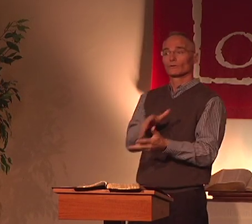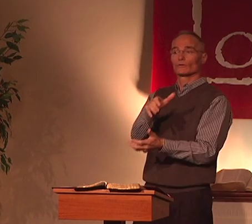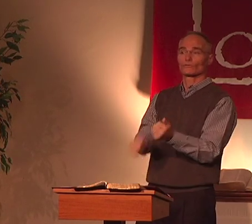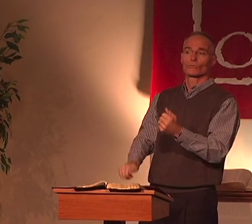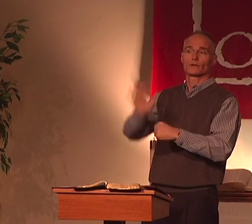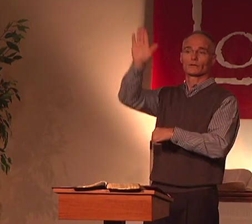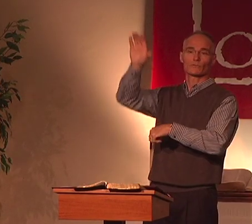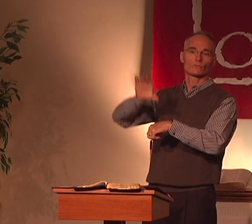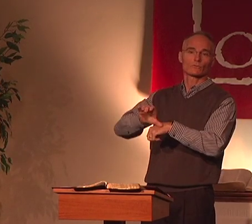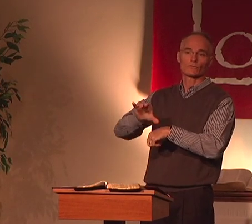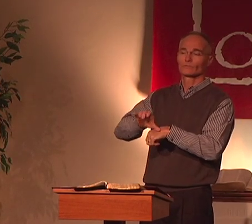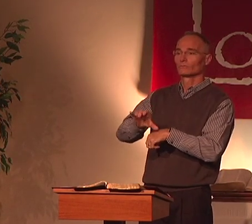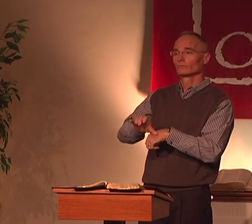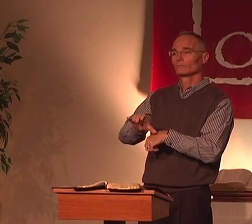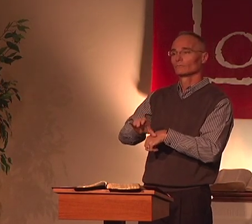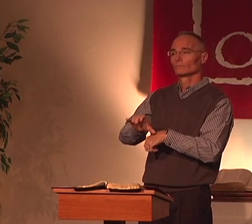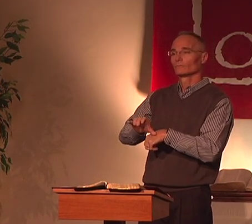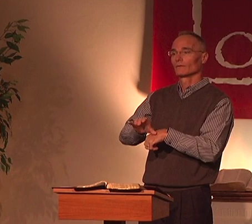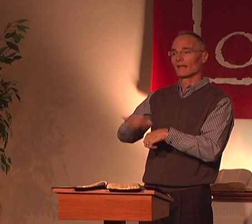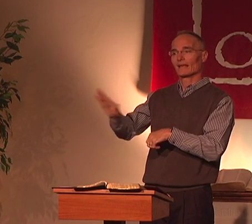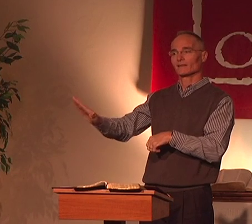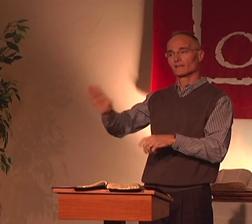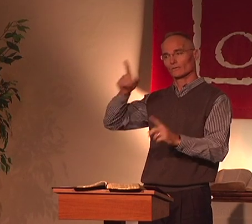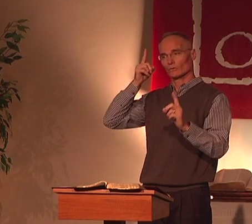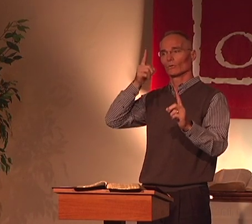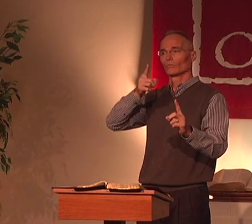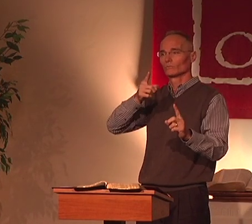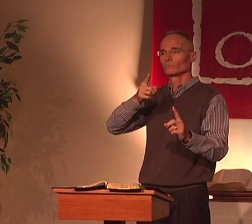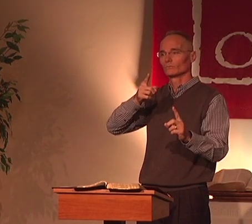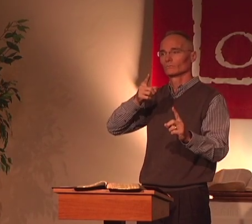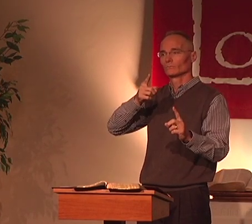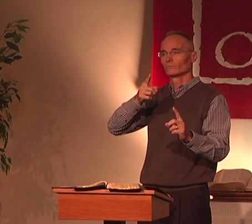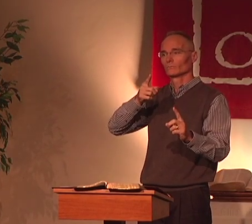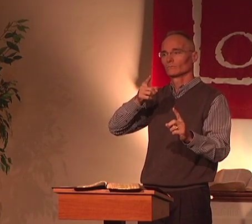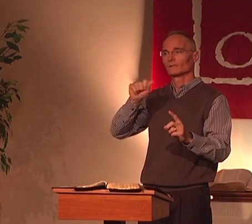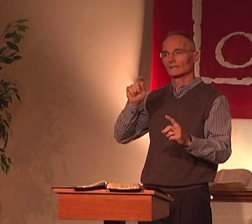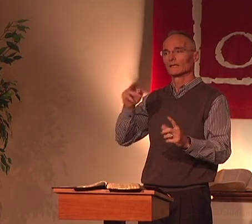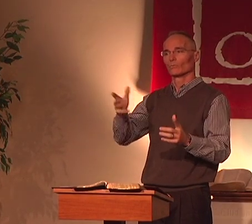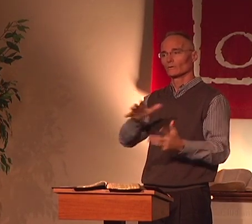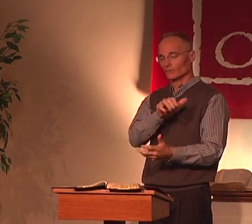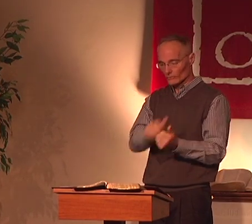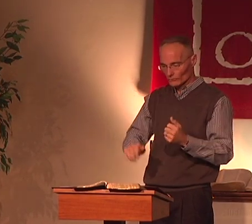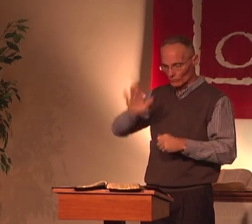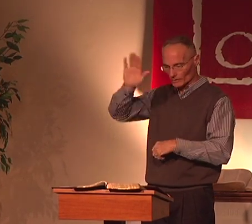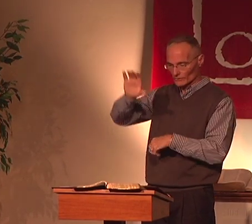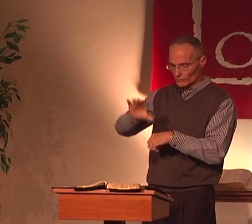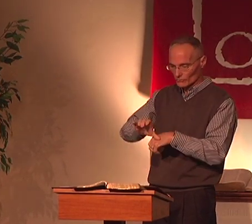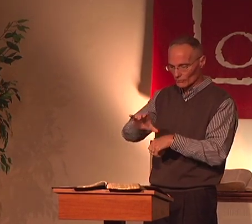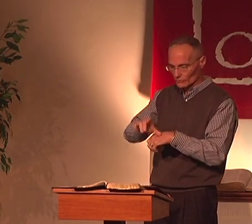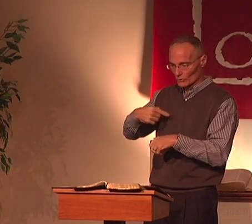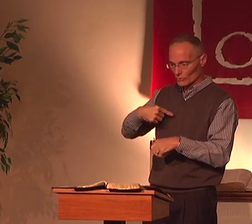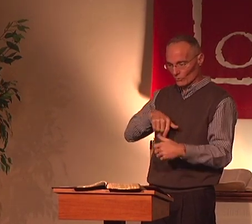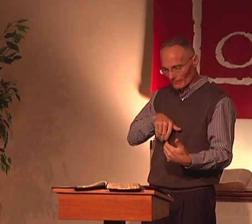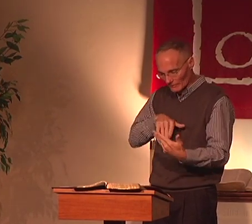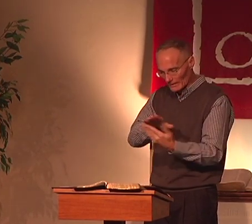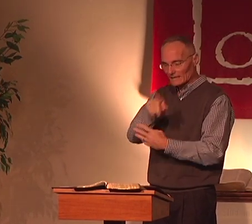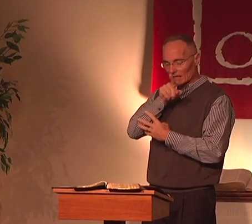importantly He wants to destroy His church That's Satan's goal Satan wants to destroy His church